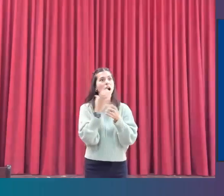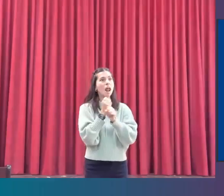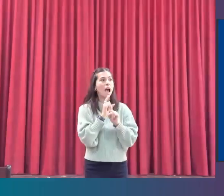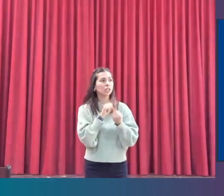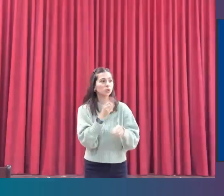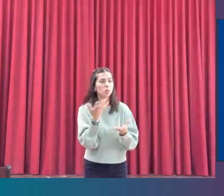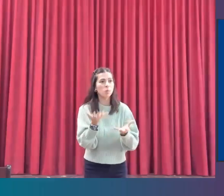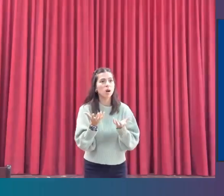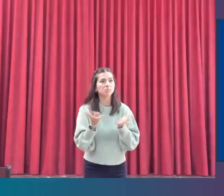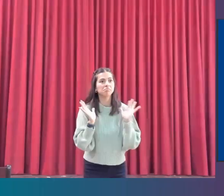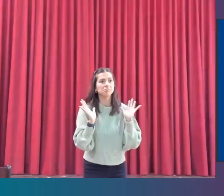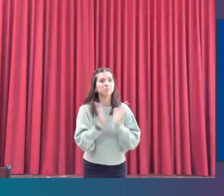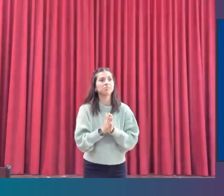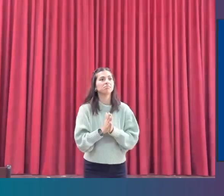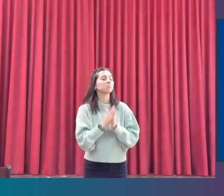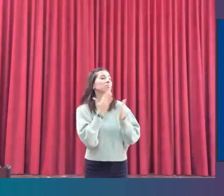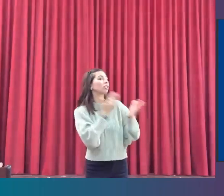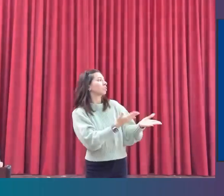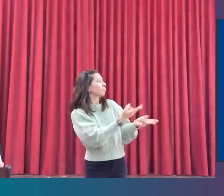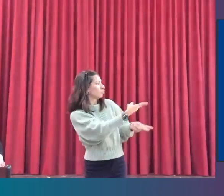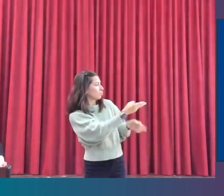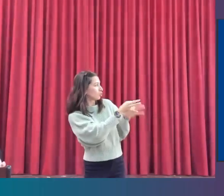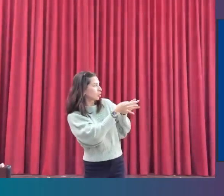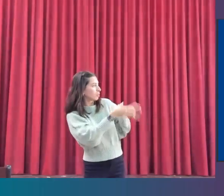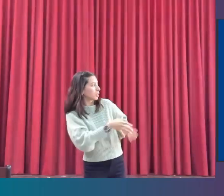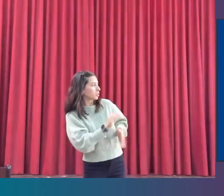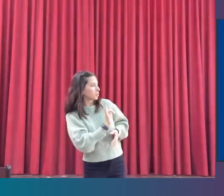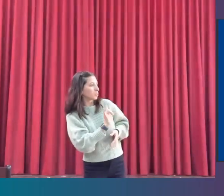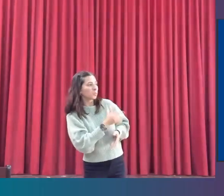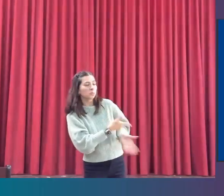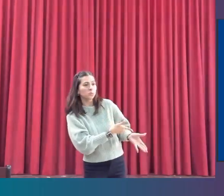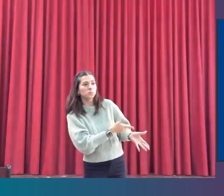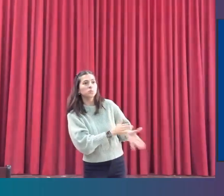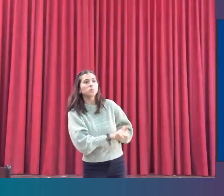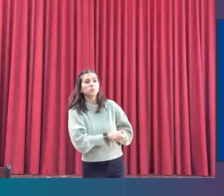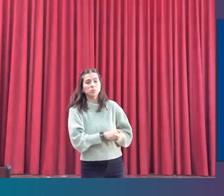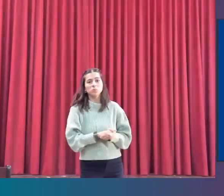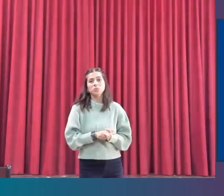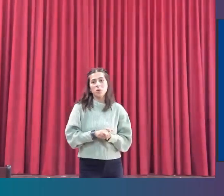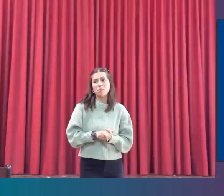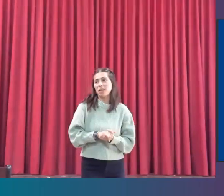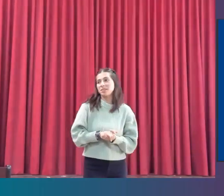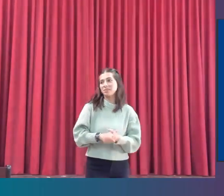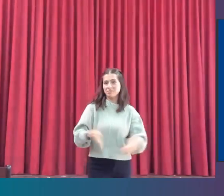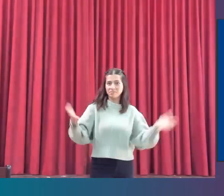you. Thank you. And we really appreciate it. Thanks so much.